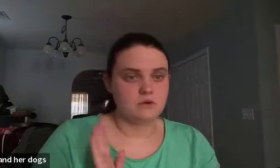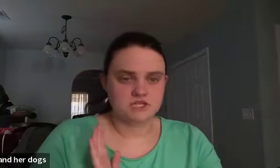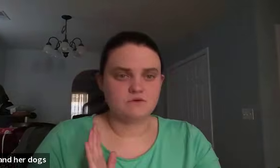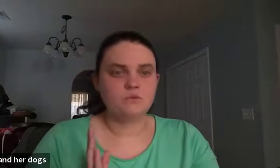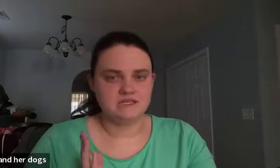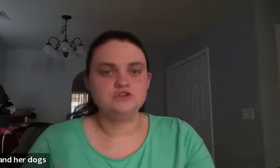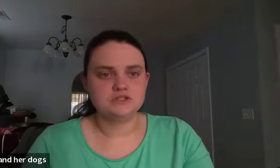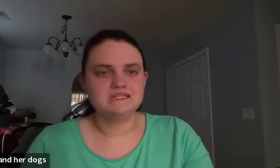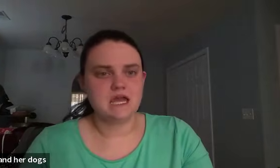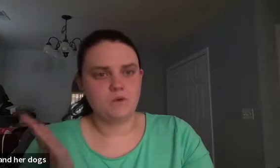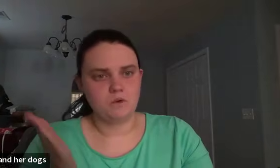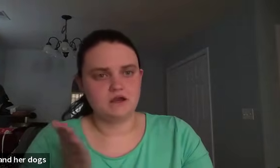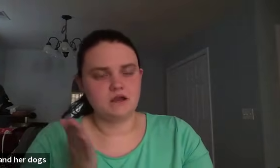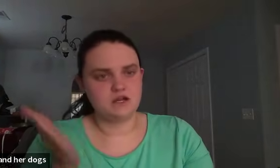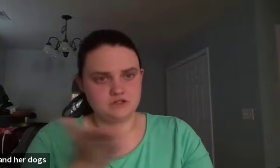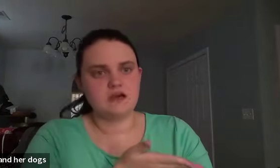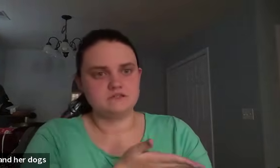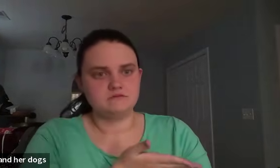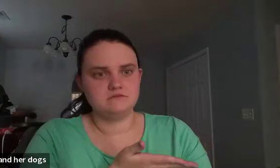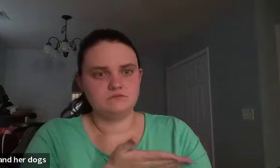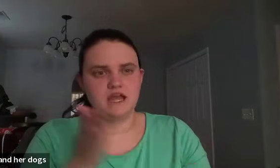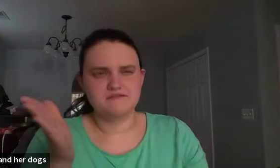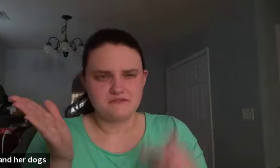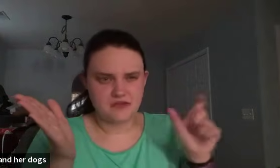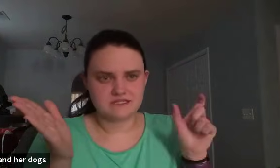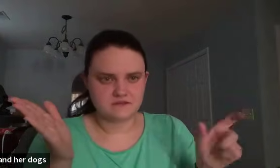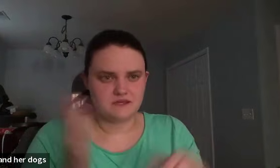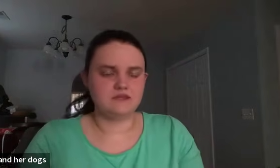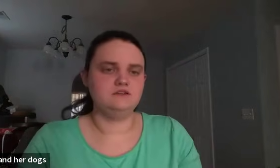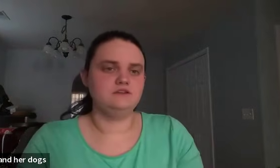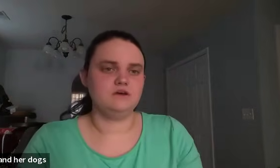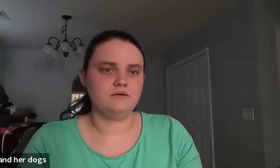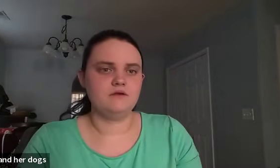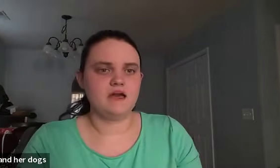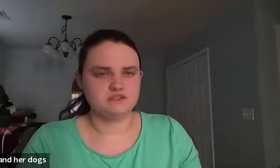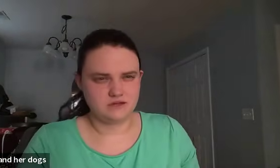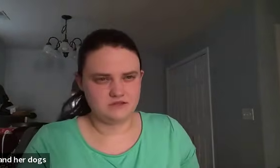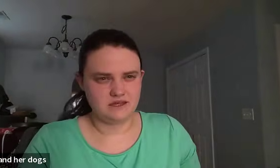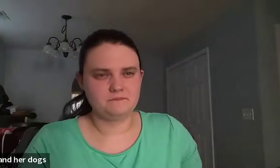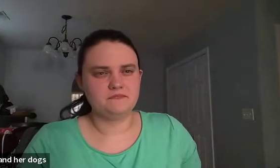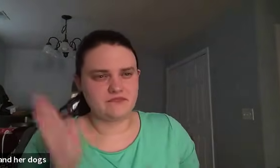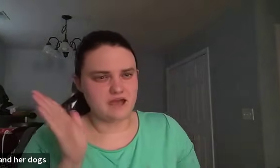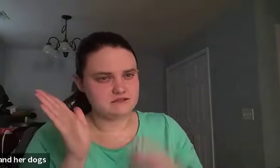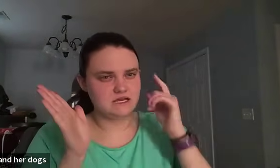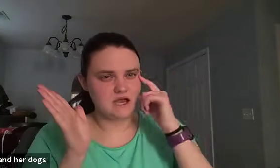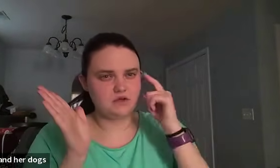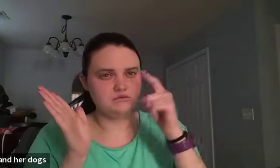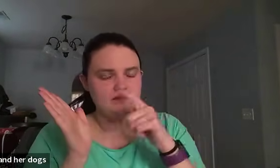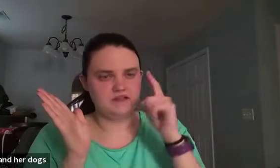1,0,0,0,0,0, whichever, we usually say 100,000. We have that thousand at the end, that sort of thing. That's like how you want to think